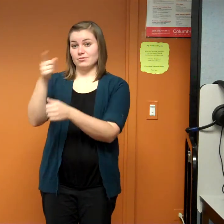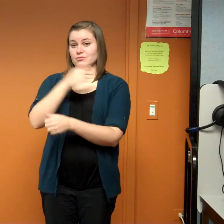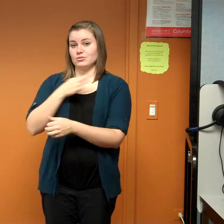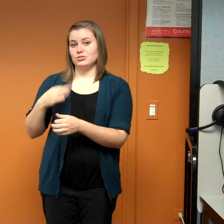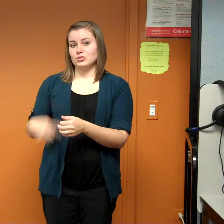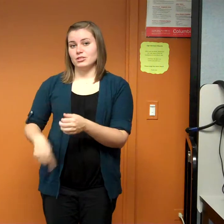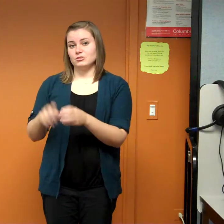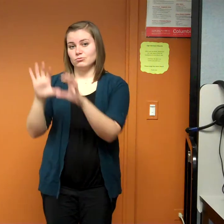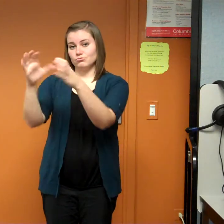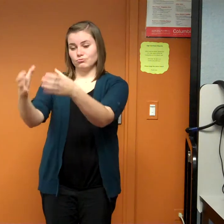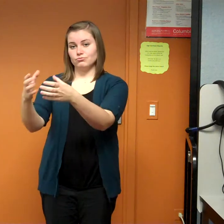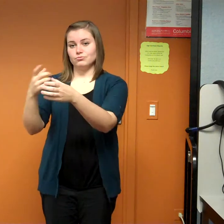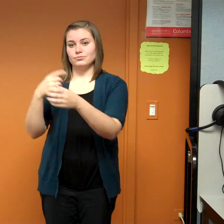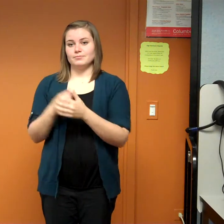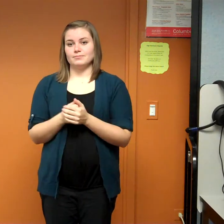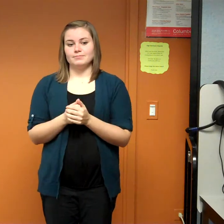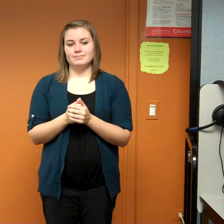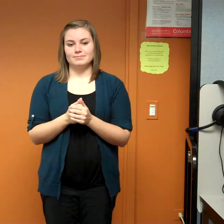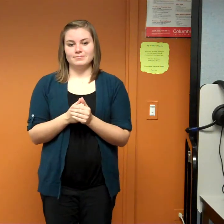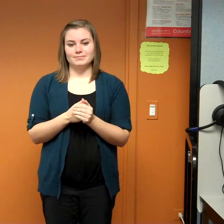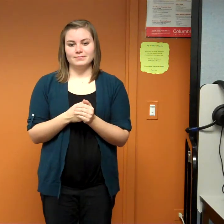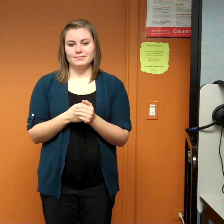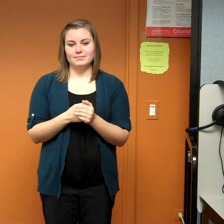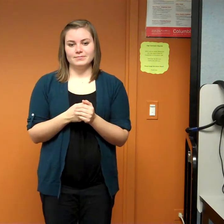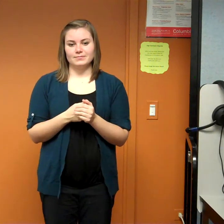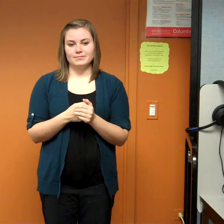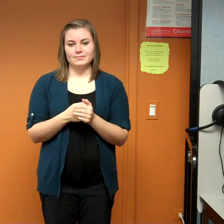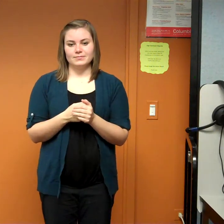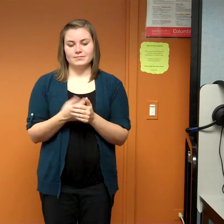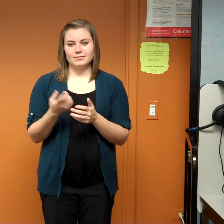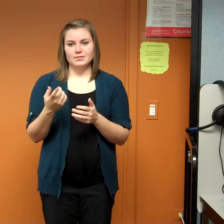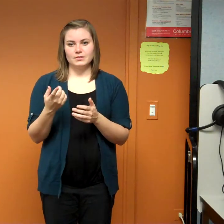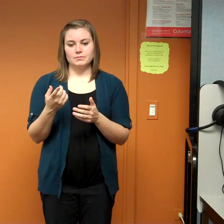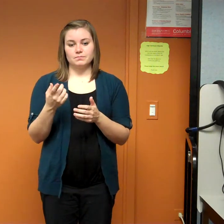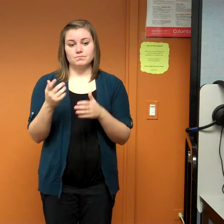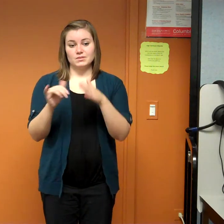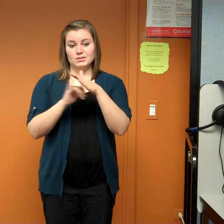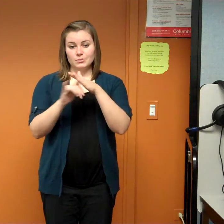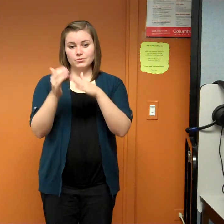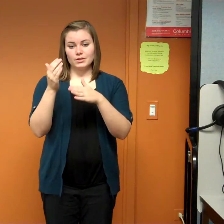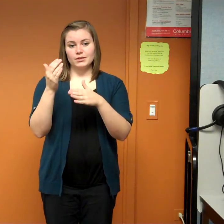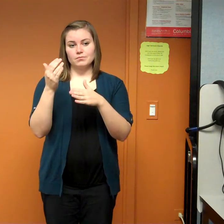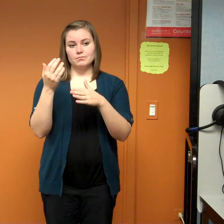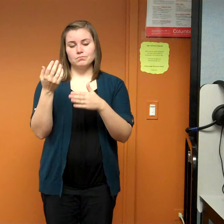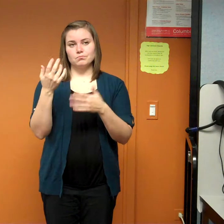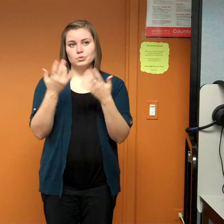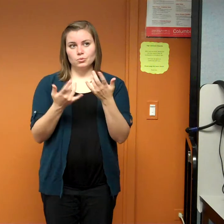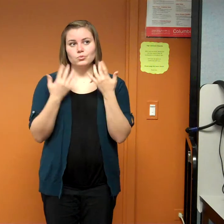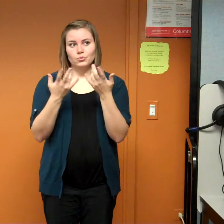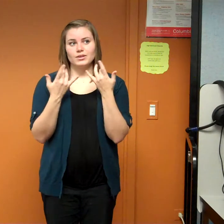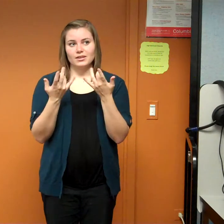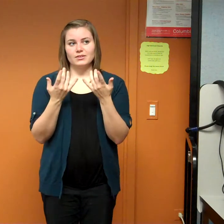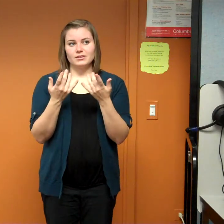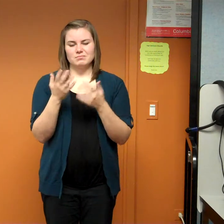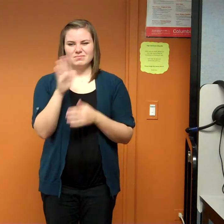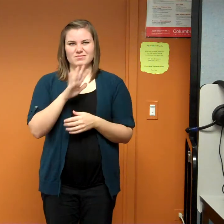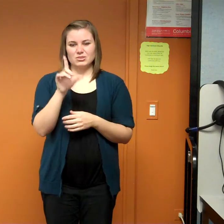platform, and there was like maybe 20 Asians, probably Chinese people, waiting to get on the train. And the train they got on, my mom was like, we're getting on this